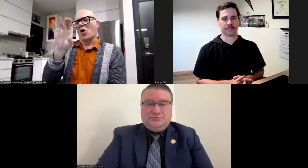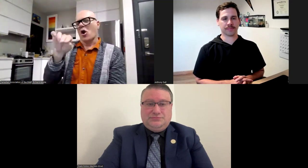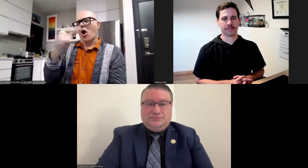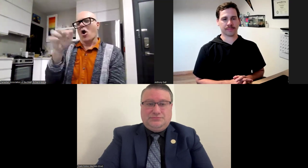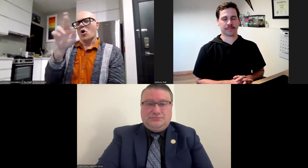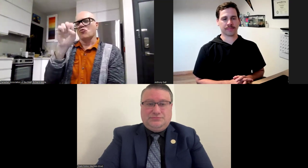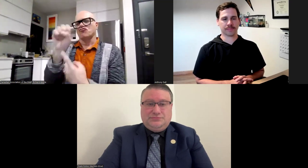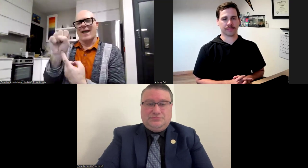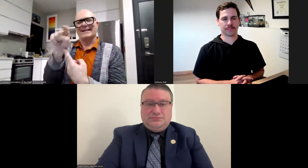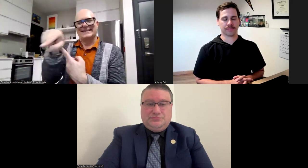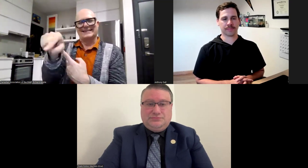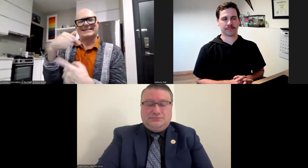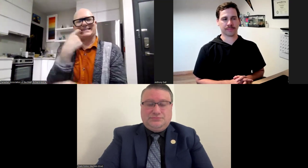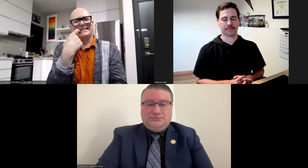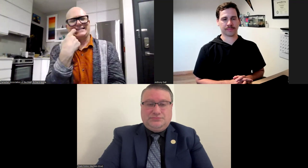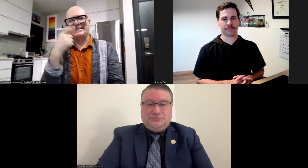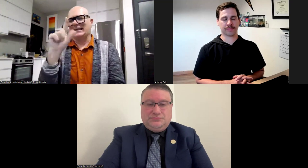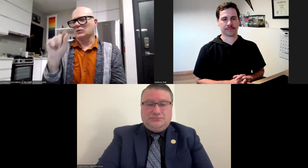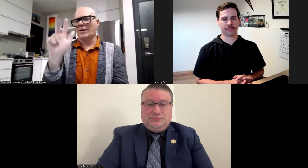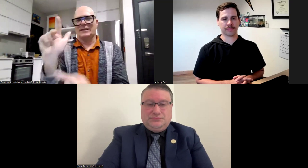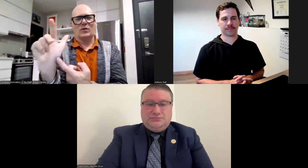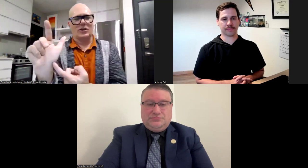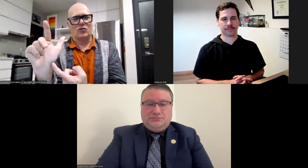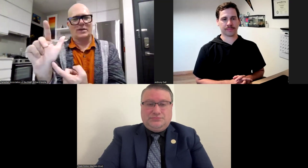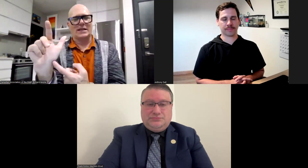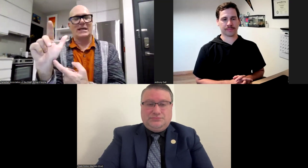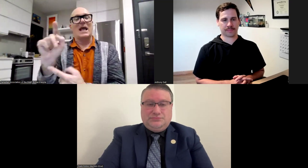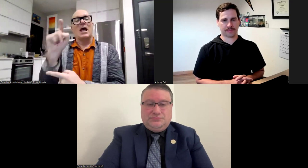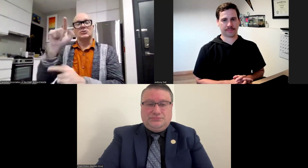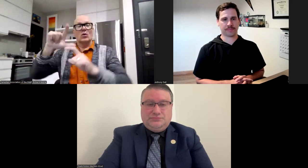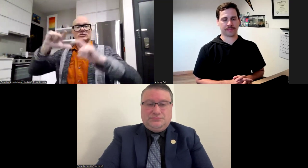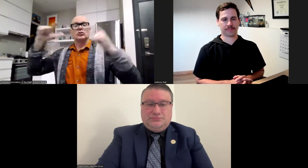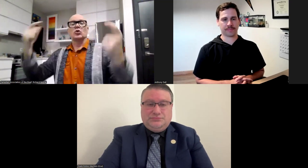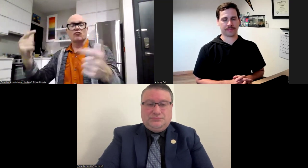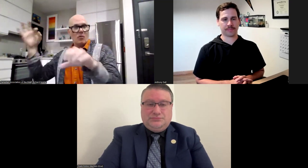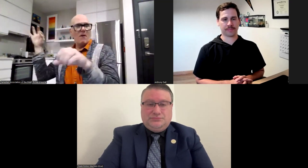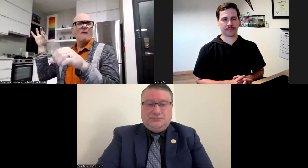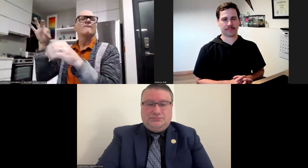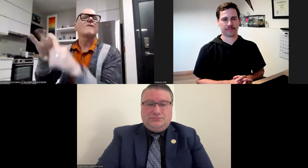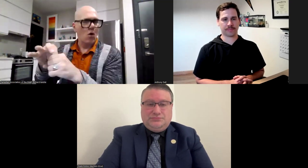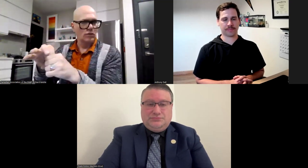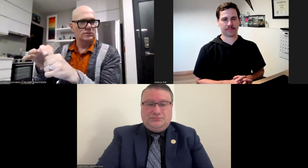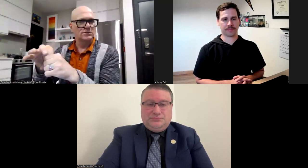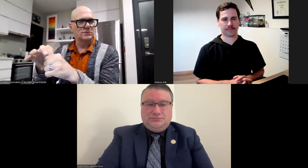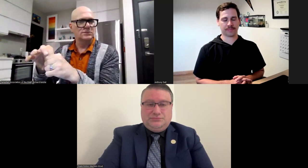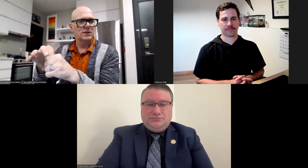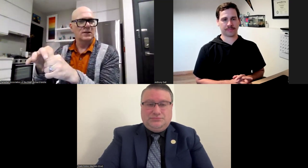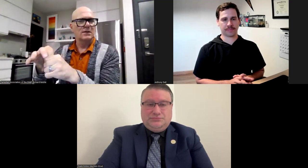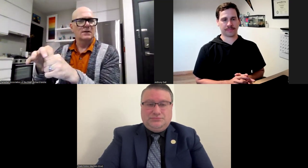bringing a summation, really, of what was talked about. Like Frank said, in 2023, there was the World Federation